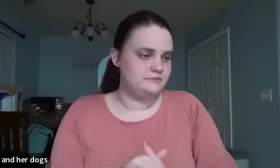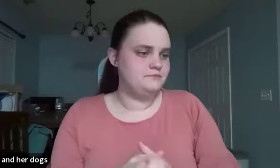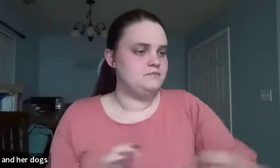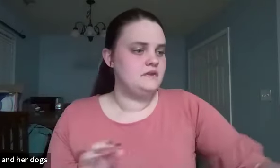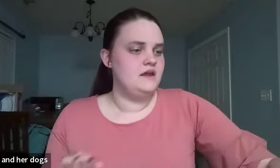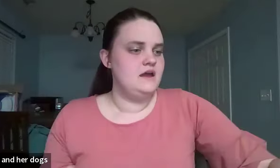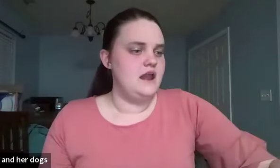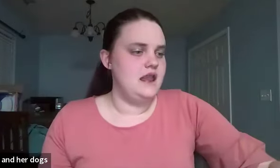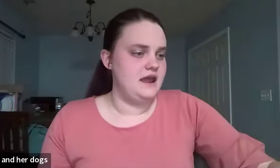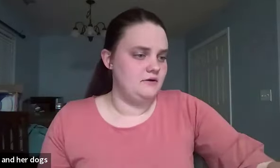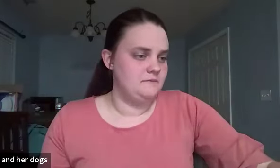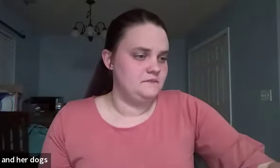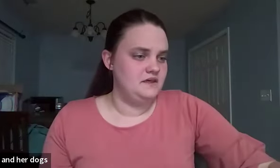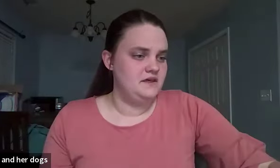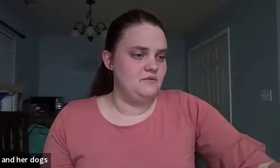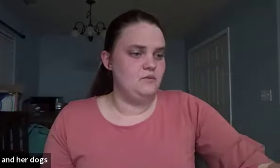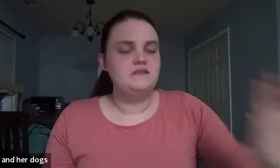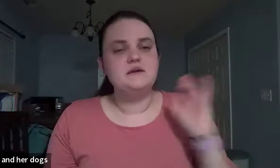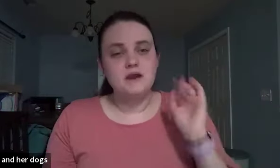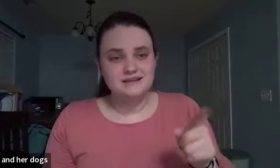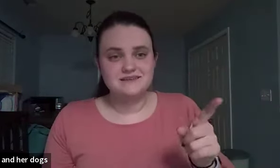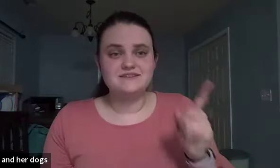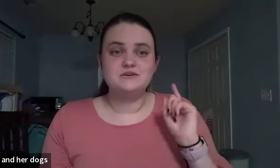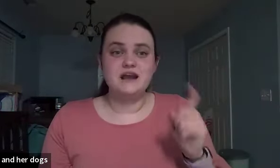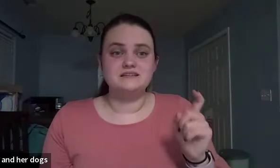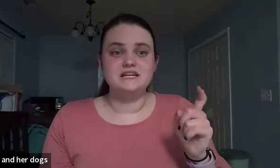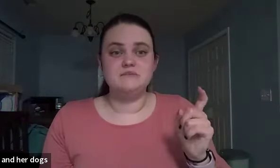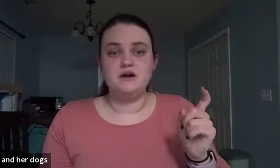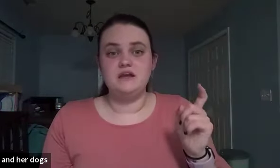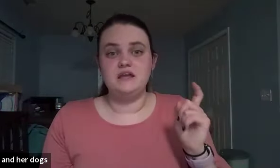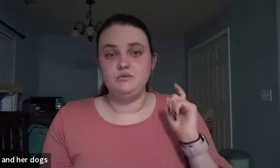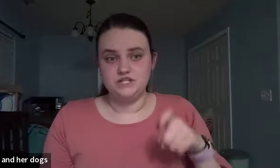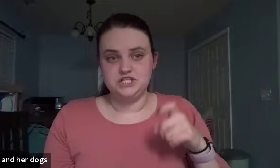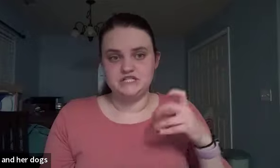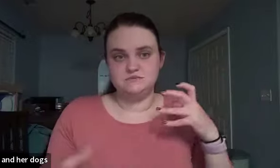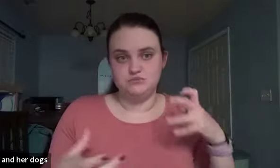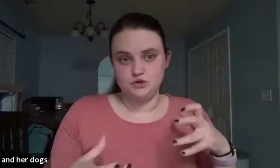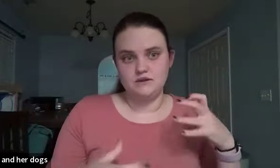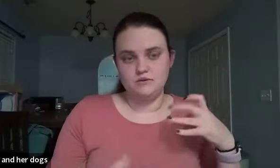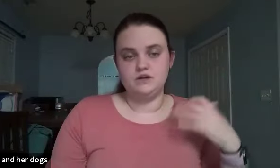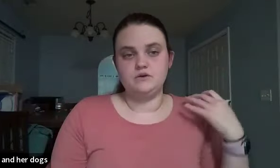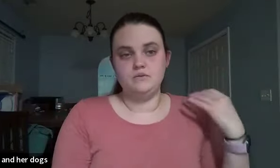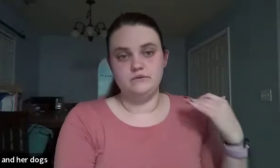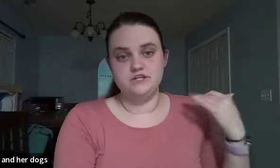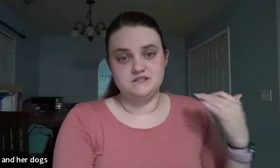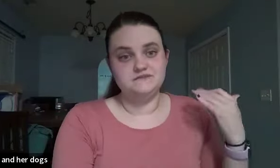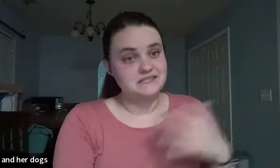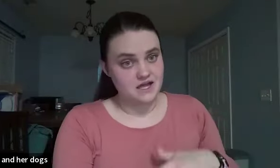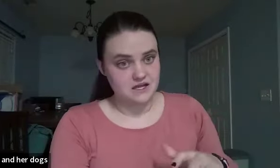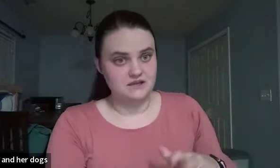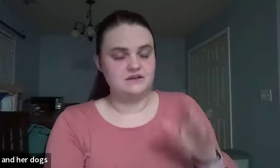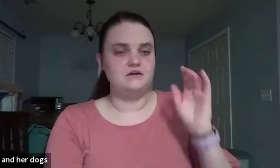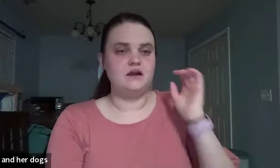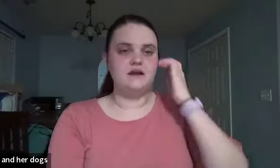Sweep. Now, when they were asking this, they're asking about a witch's broom, like when the witch is flying.